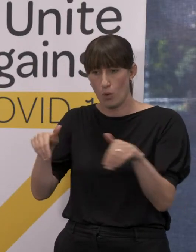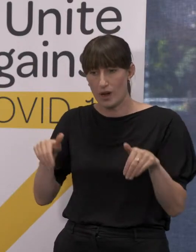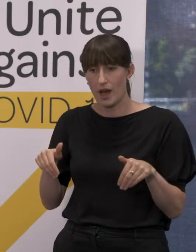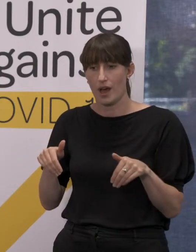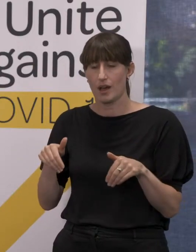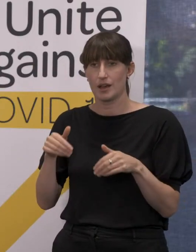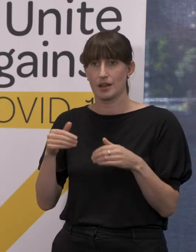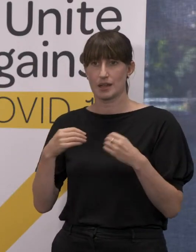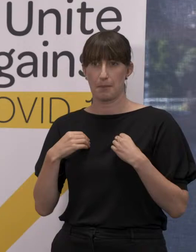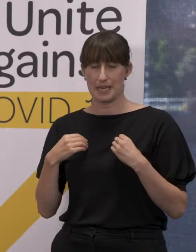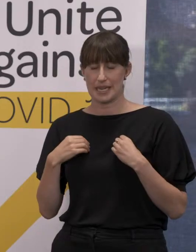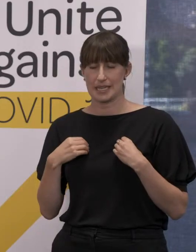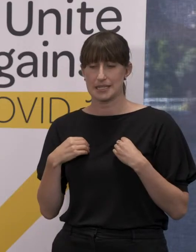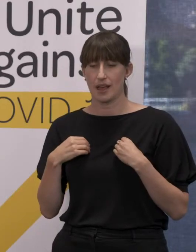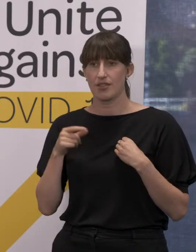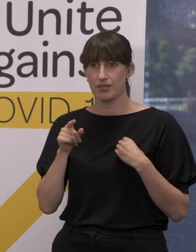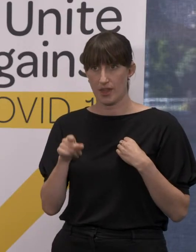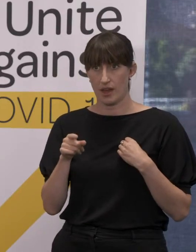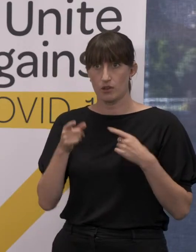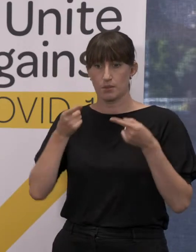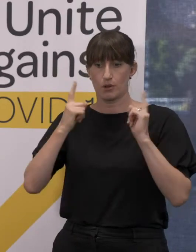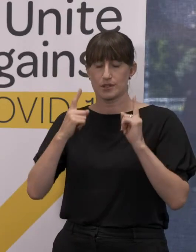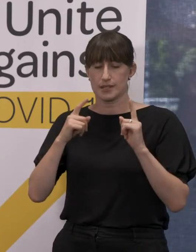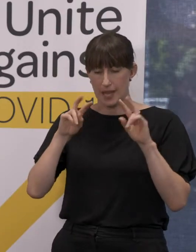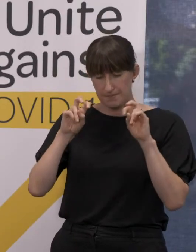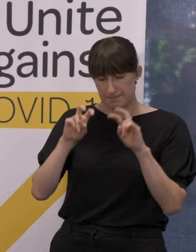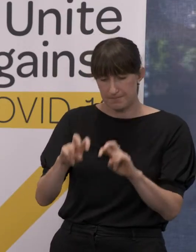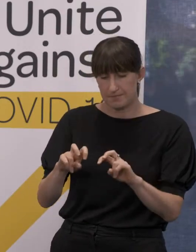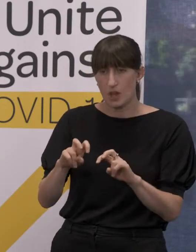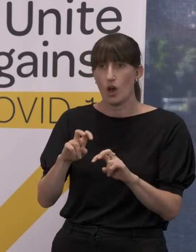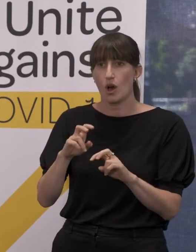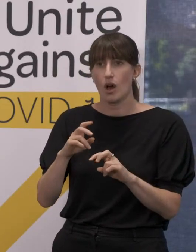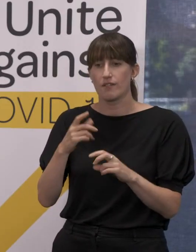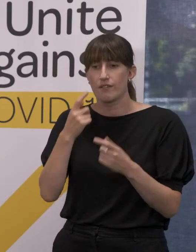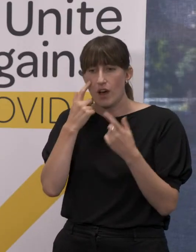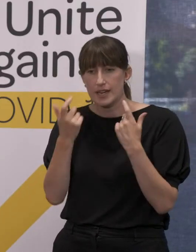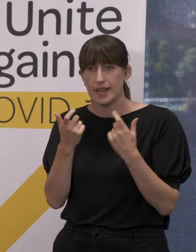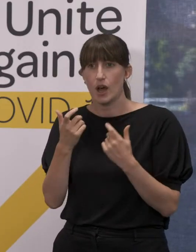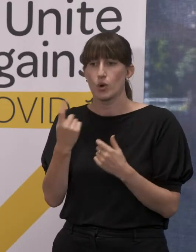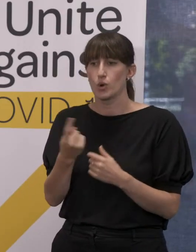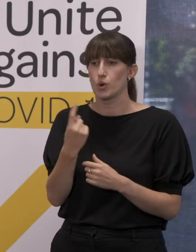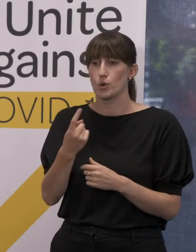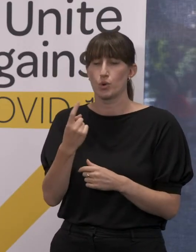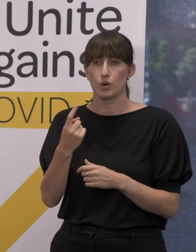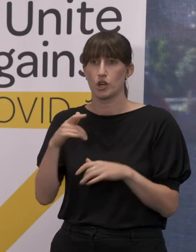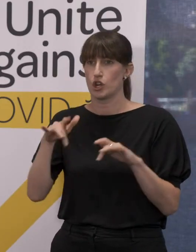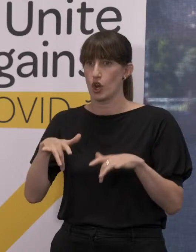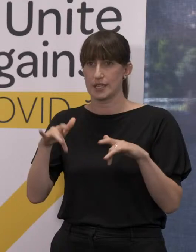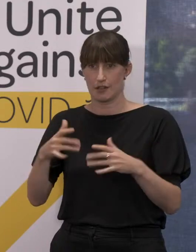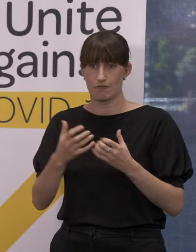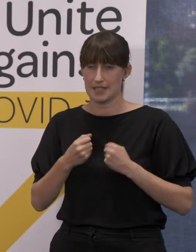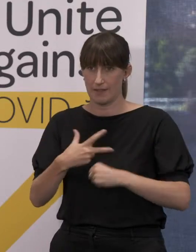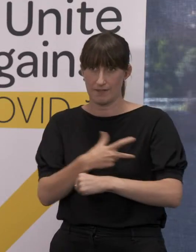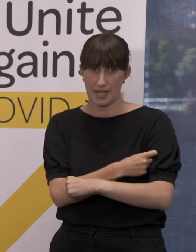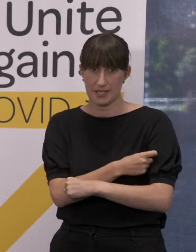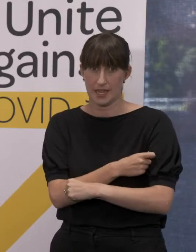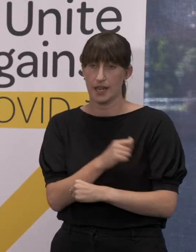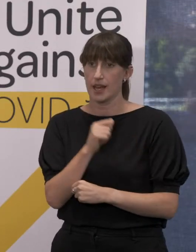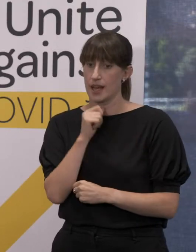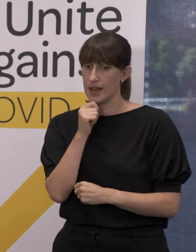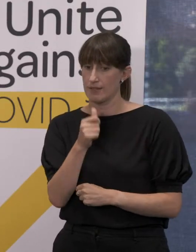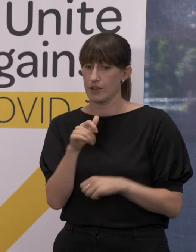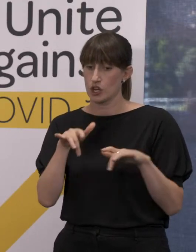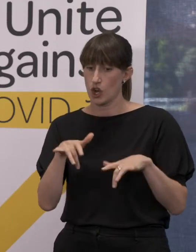for that. And those who, for medical or other reasons, or who simply won't be vaccinated are the ones that there will need